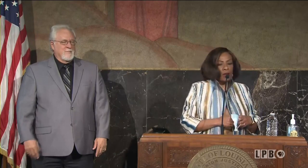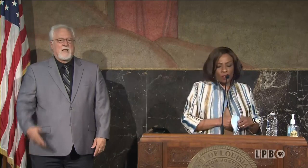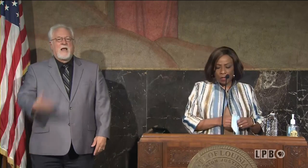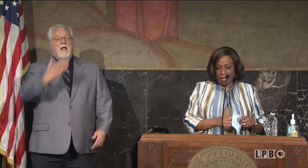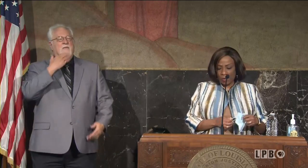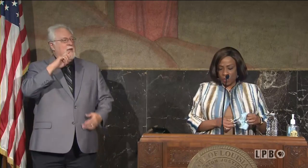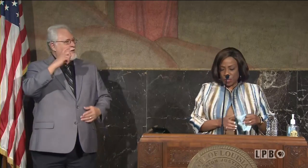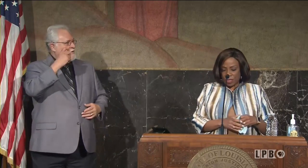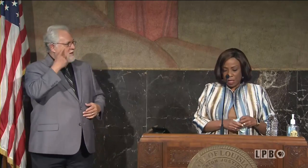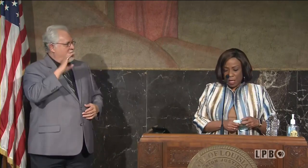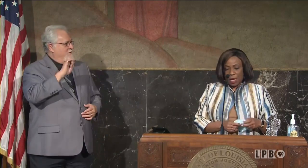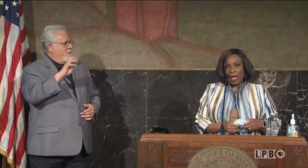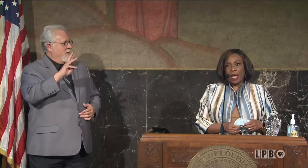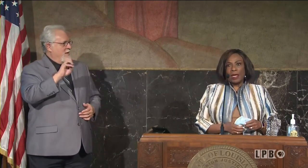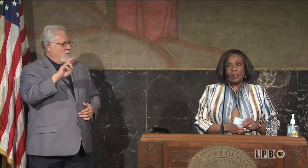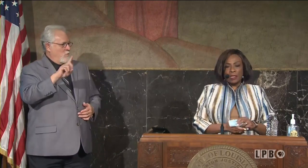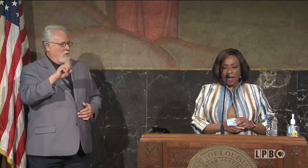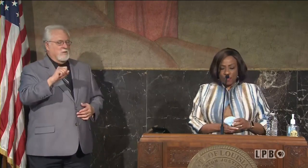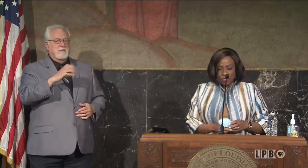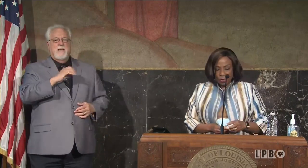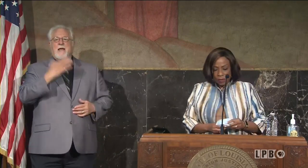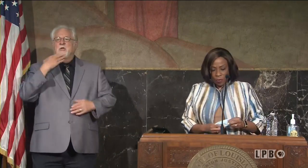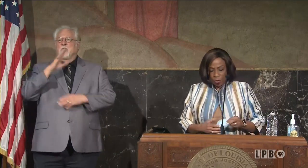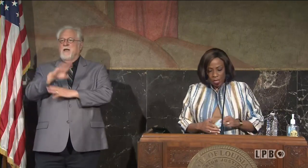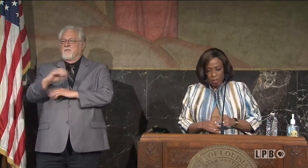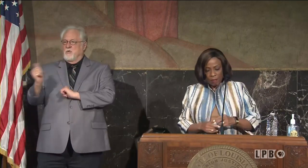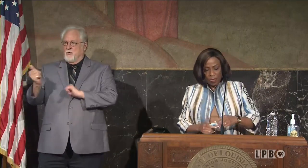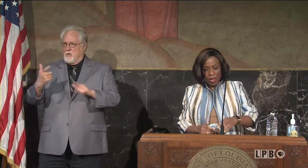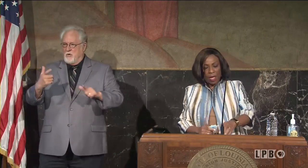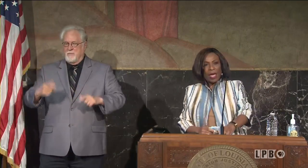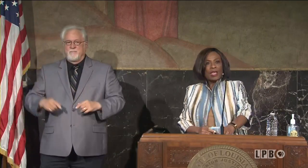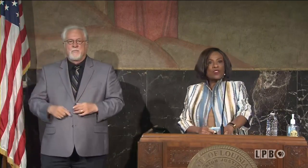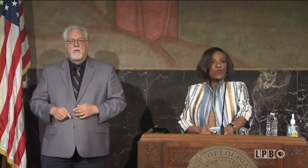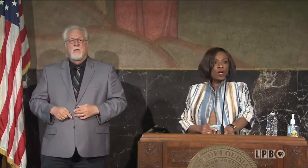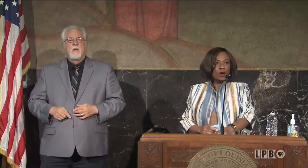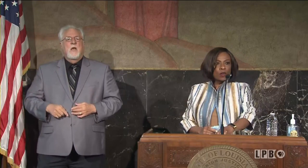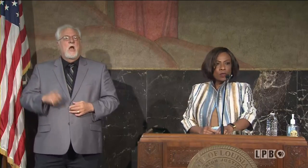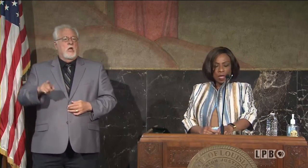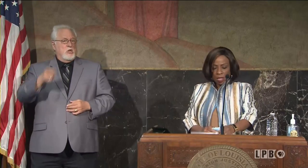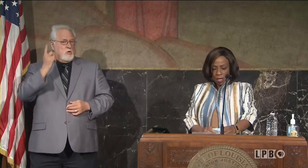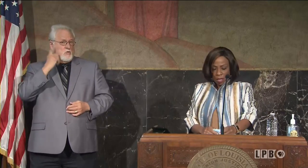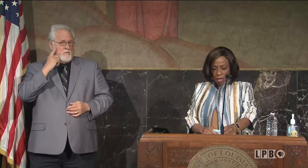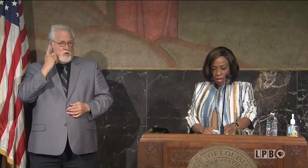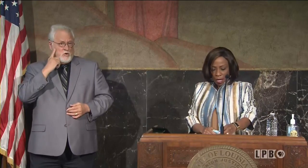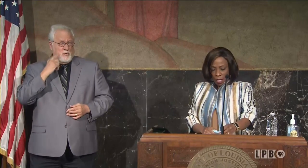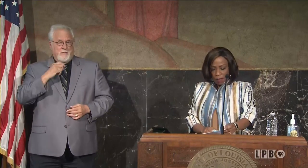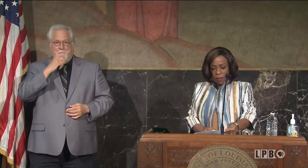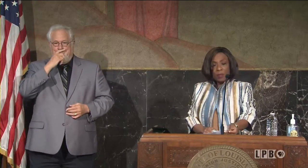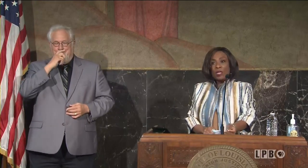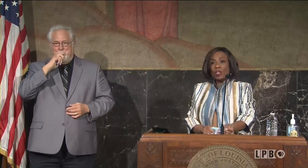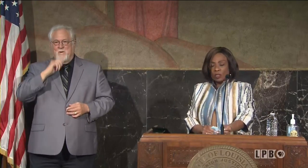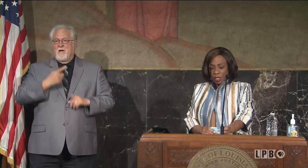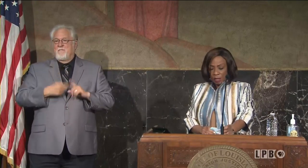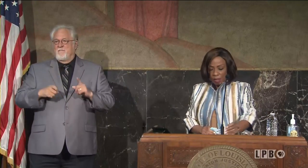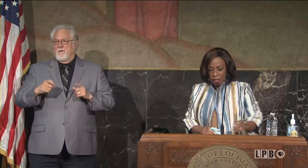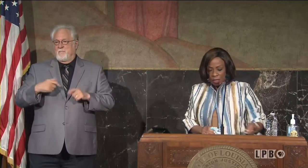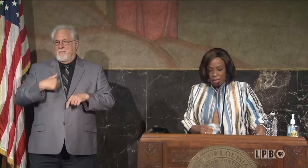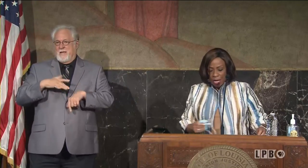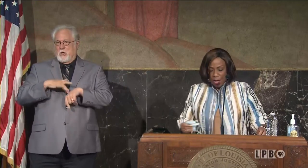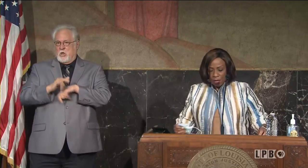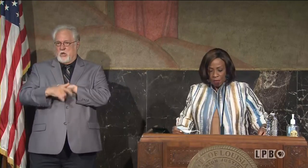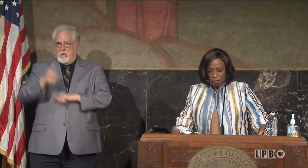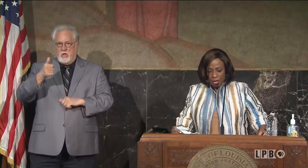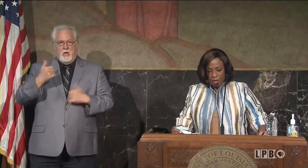Thank you, Governor Edwards, and good afternoon, everyone. As you've heard from me earlier,